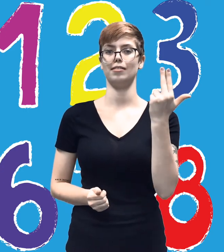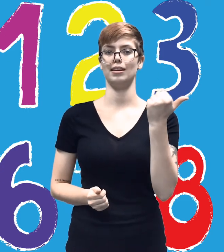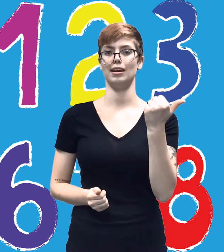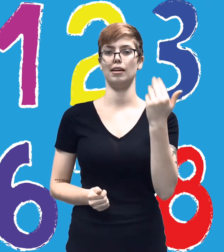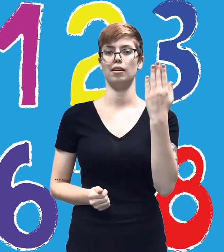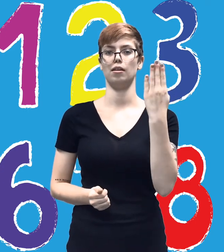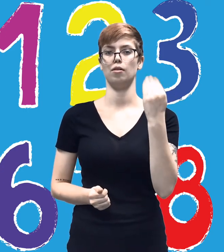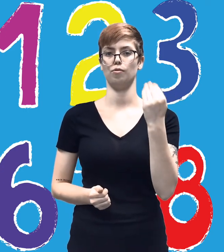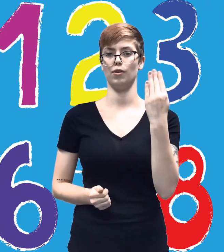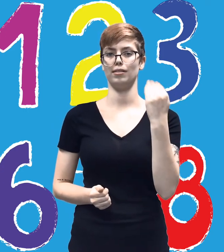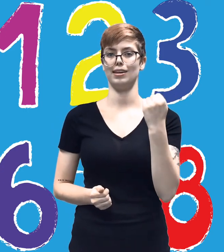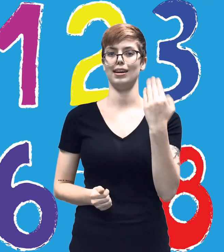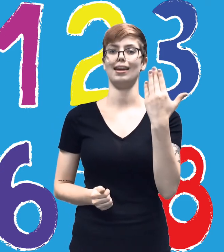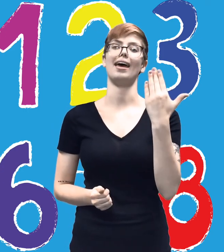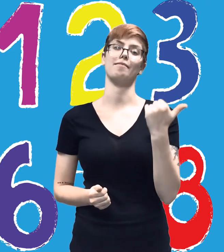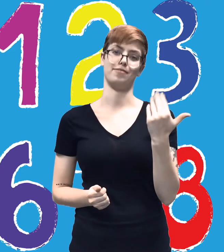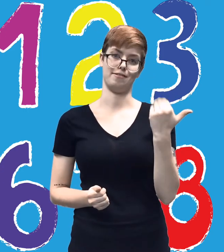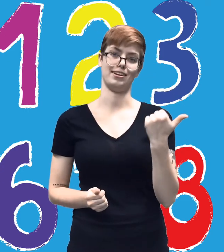13, 14, and